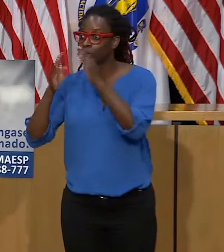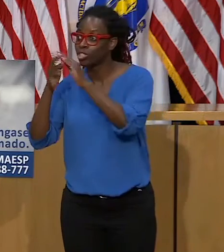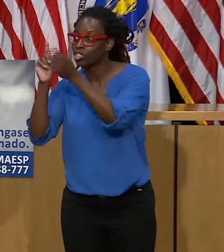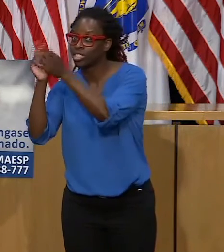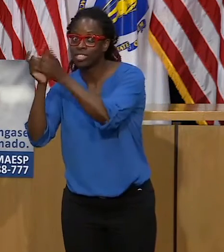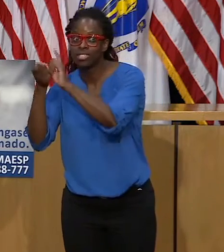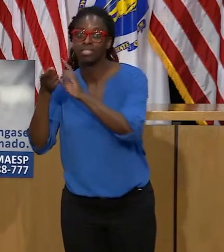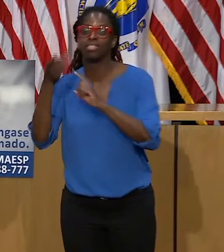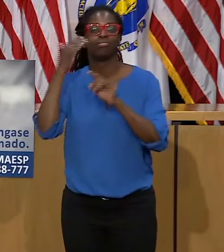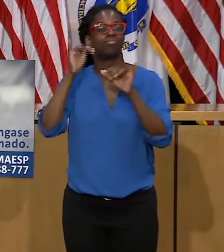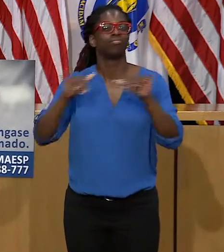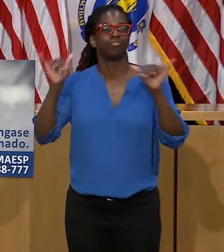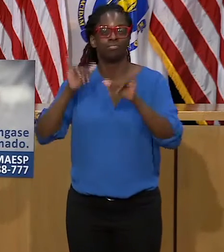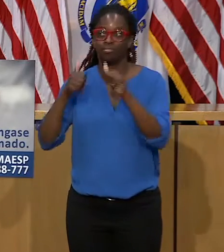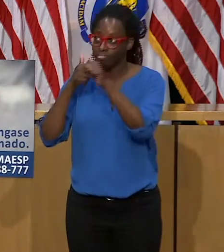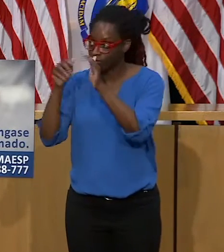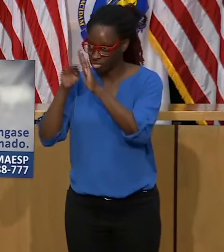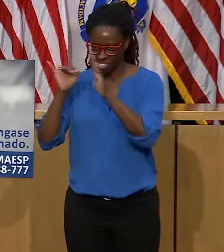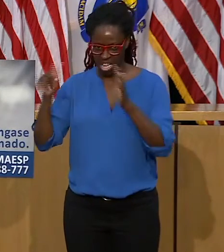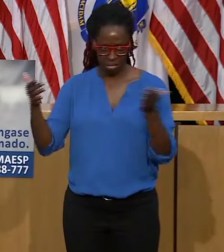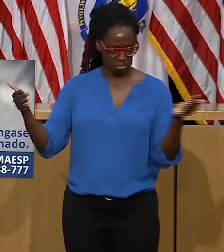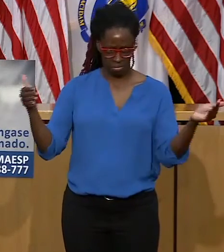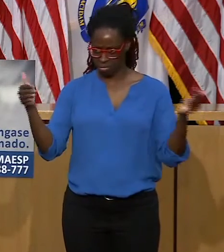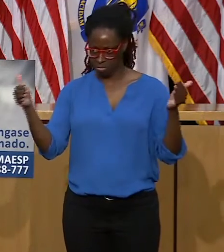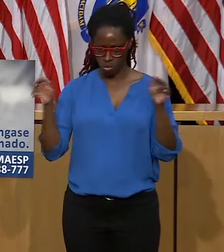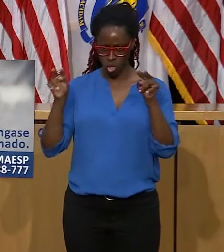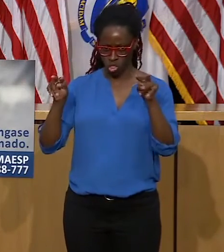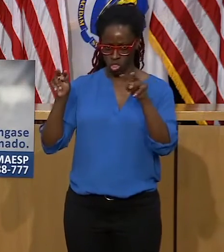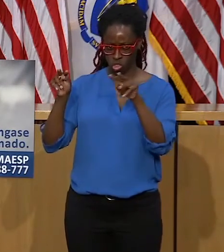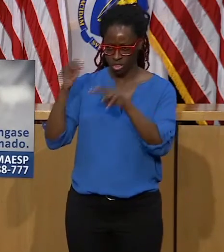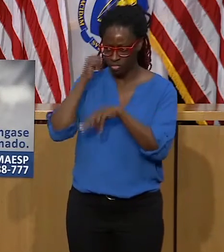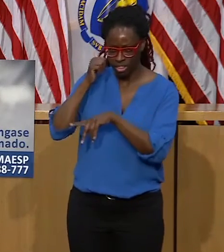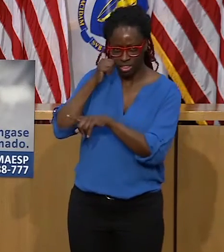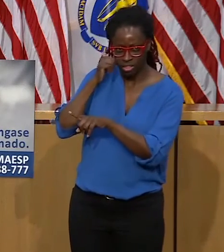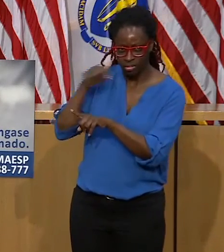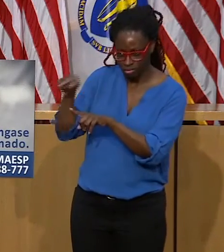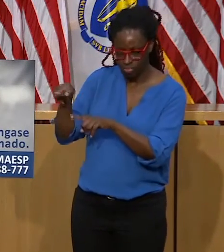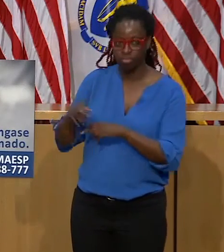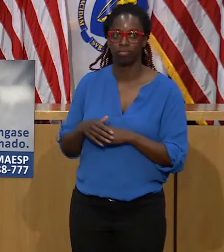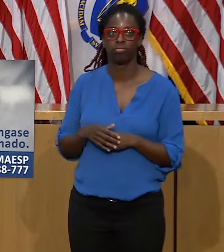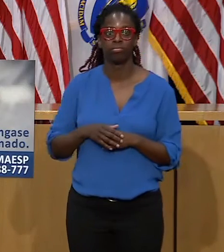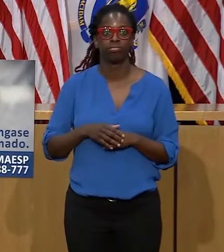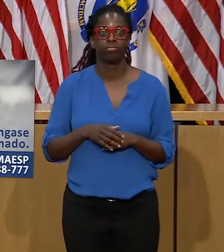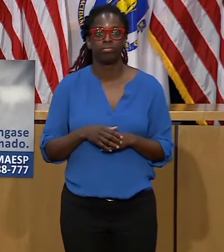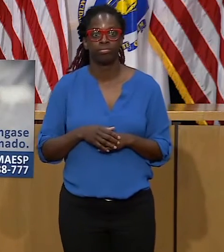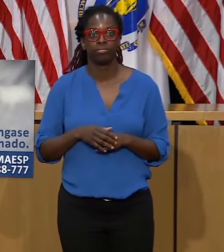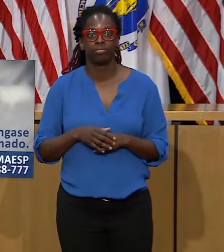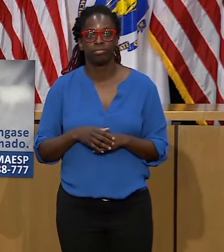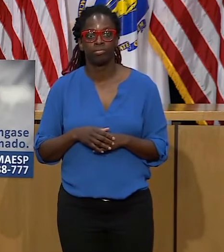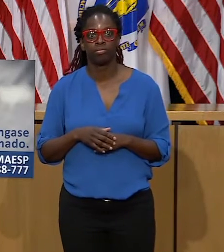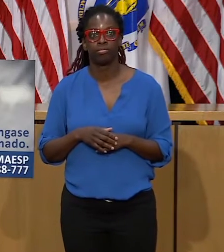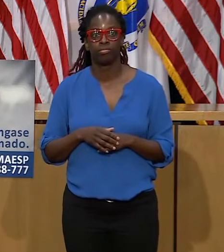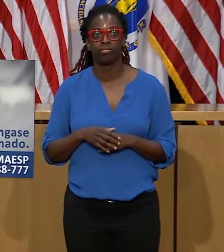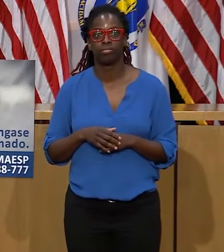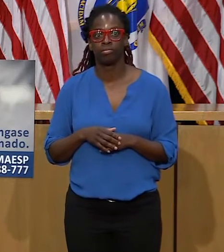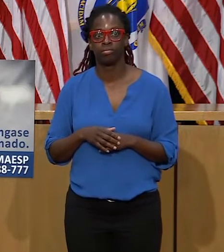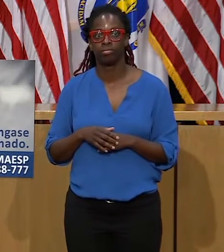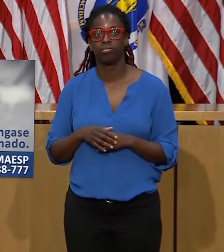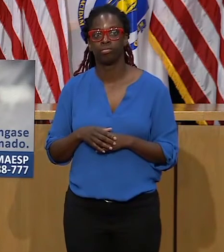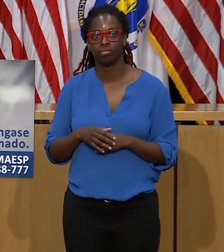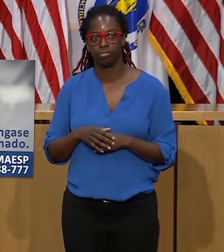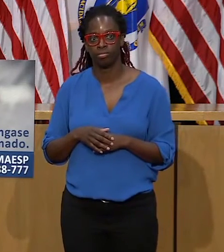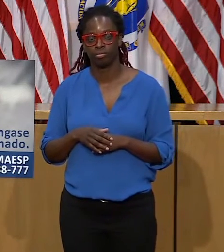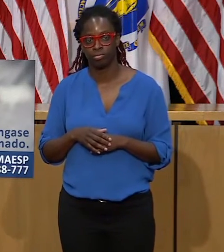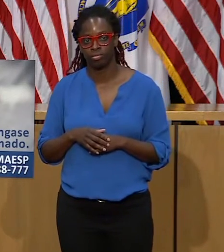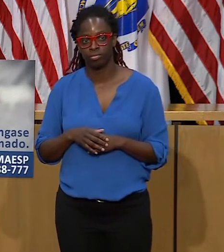in-person learning can only be successful if we in the community do our part to keep the rates of transmission low. Now more